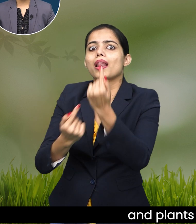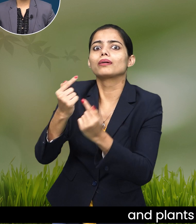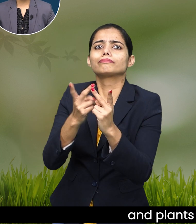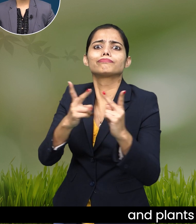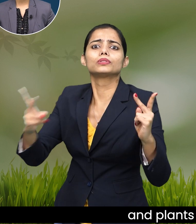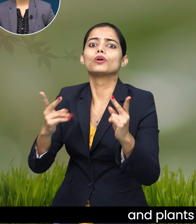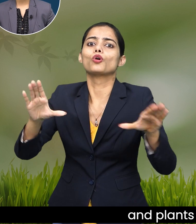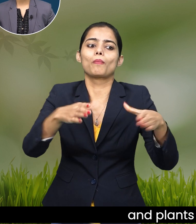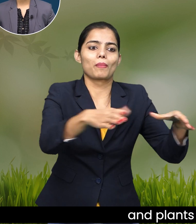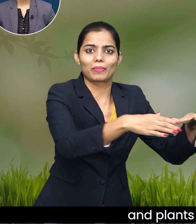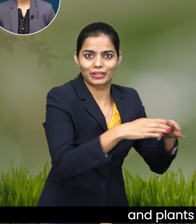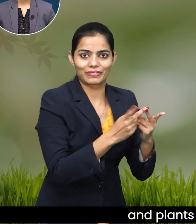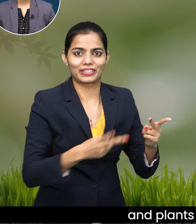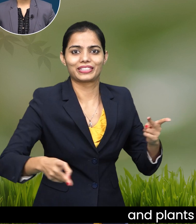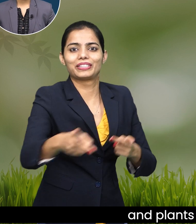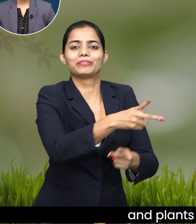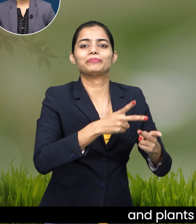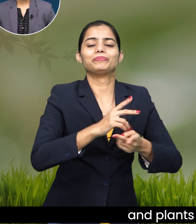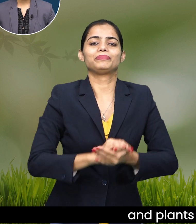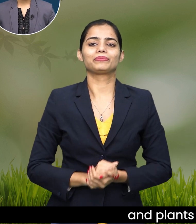different groups.